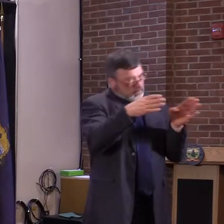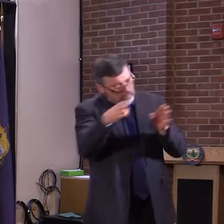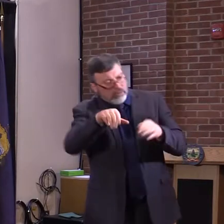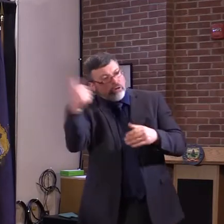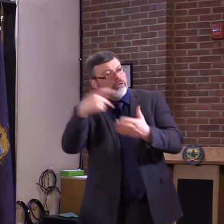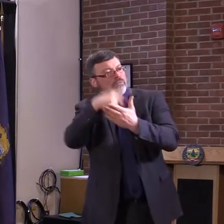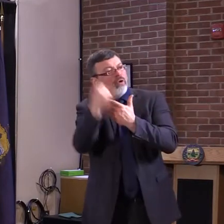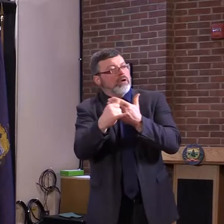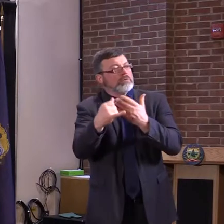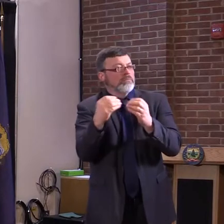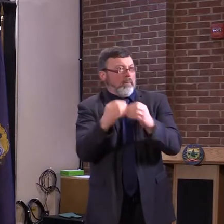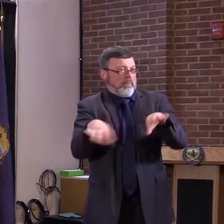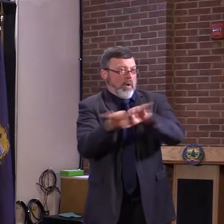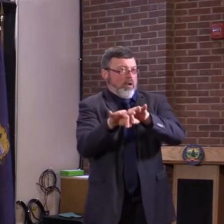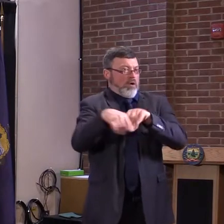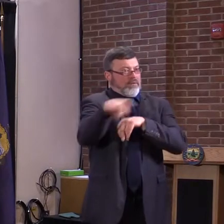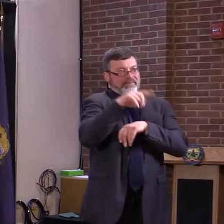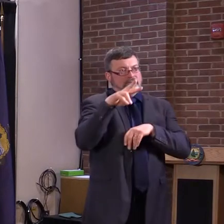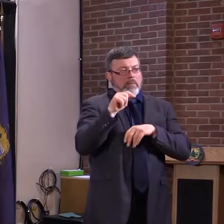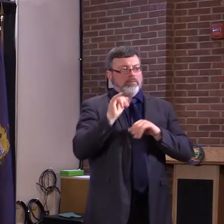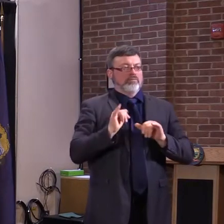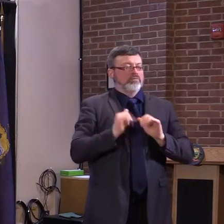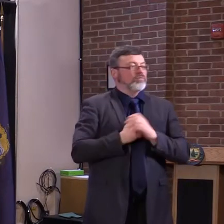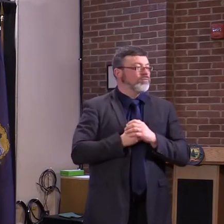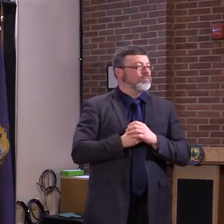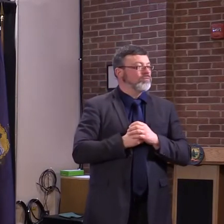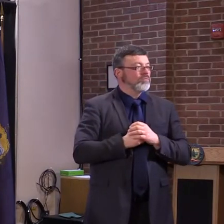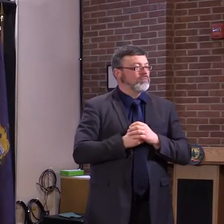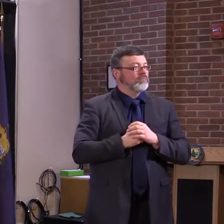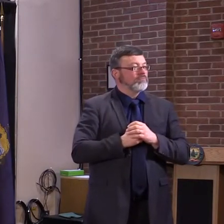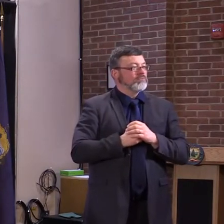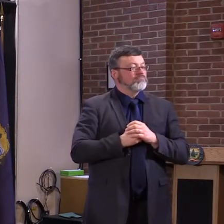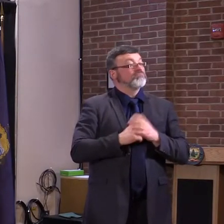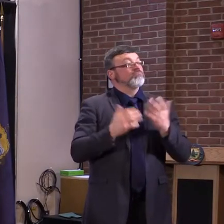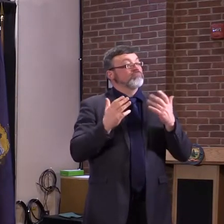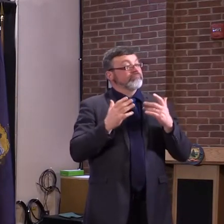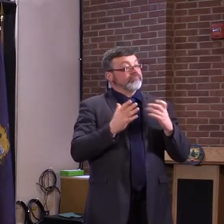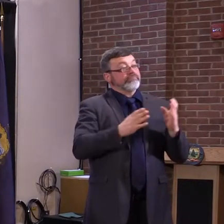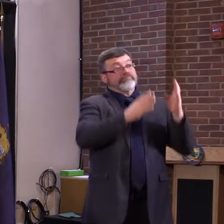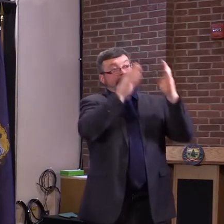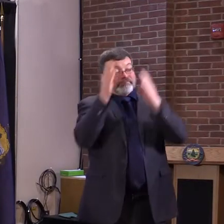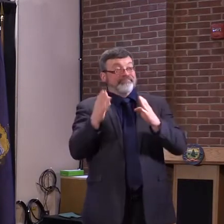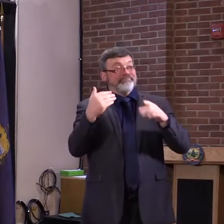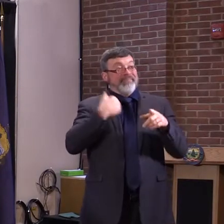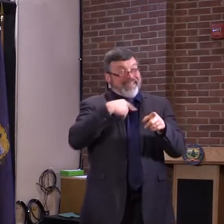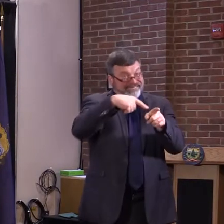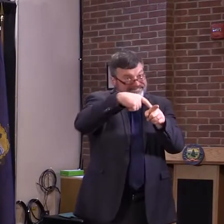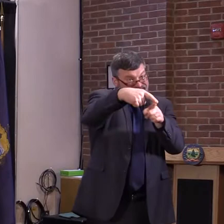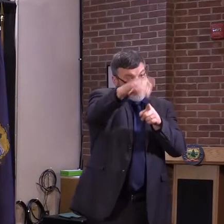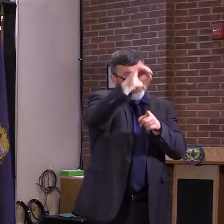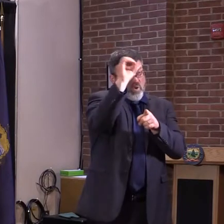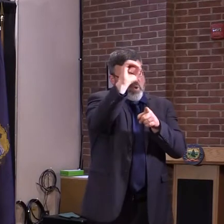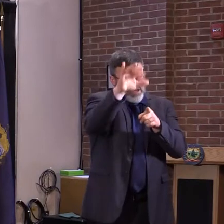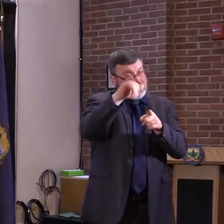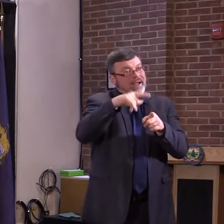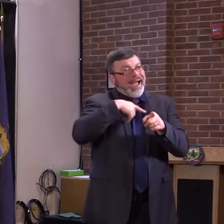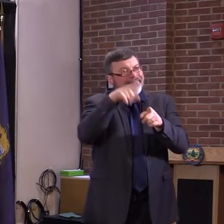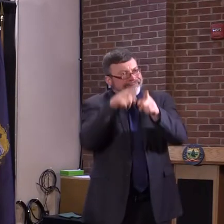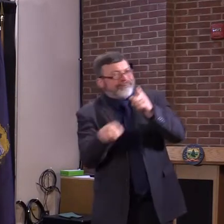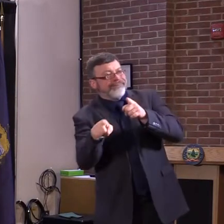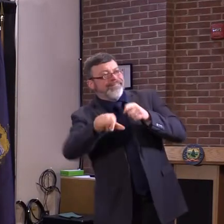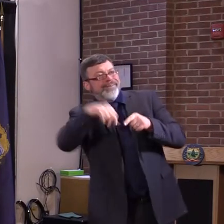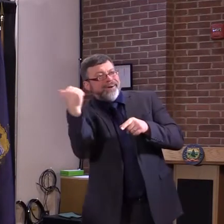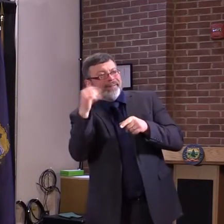Next, you've likely seen news reports about a subvariant of Omicron called BA2. This has been identified